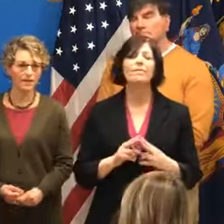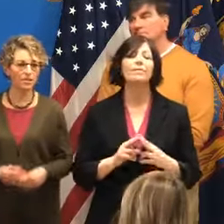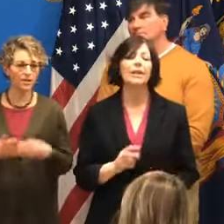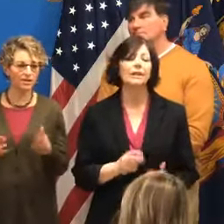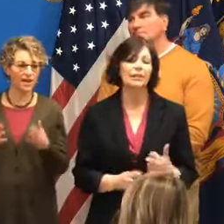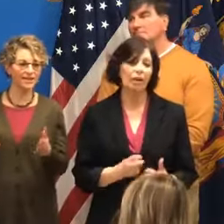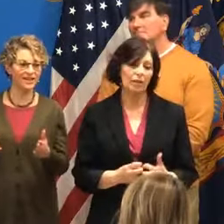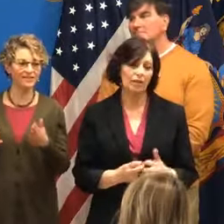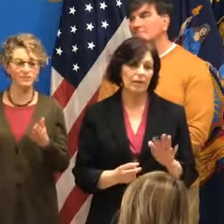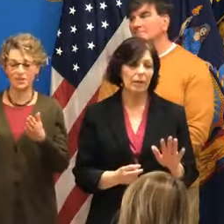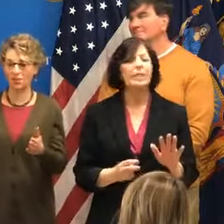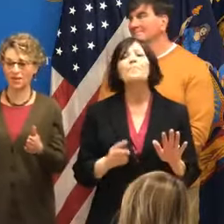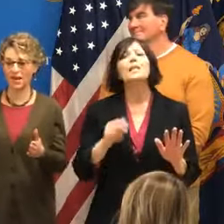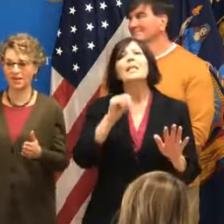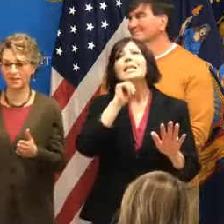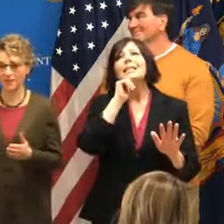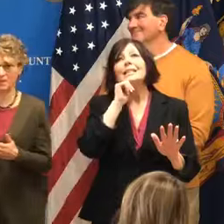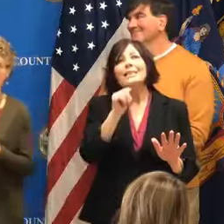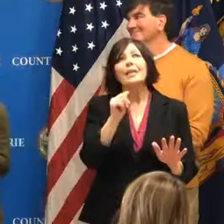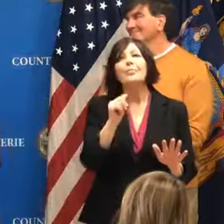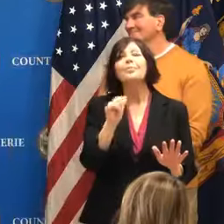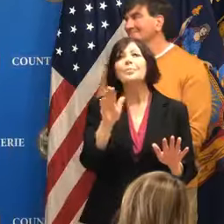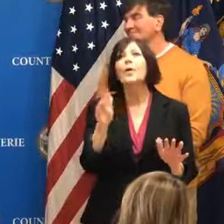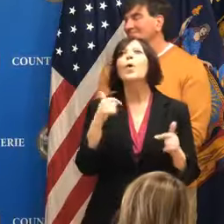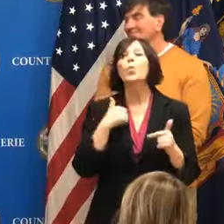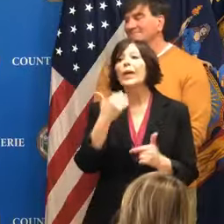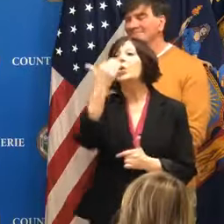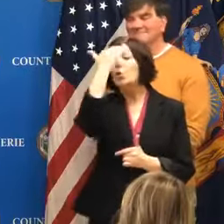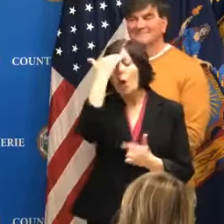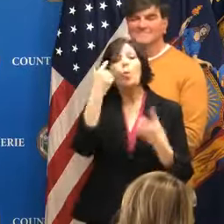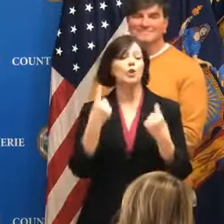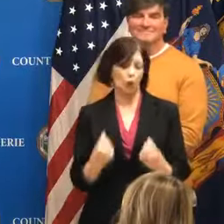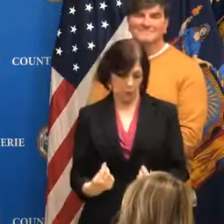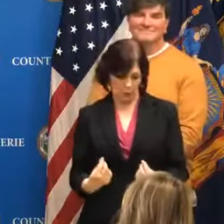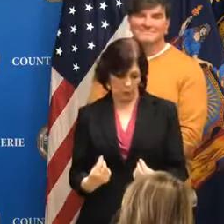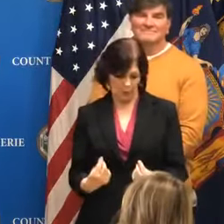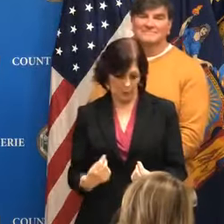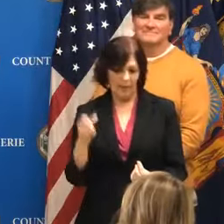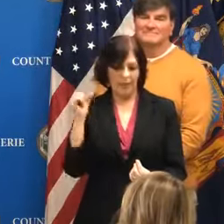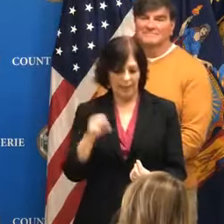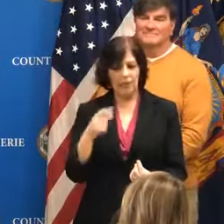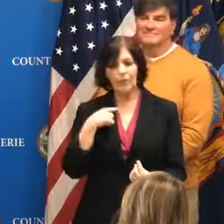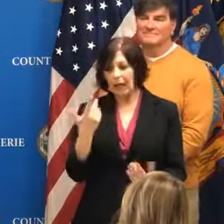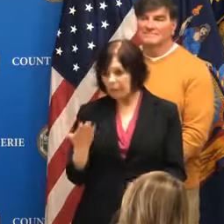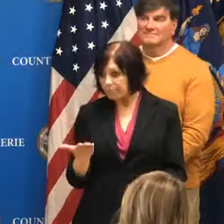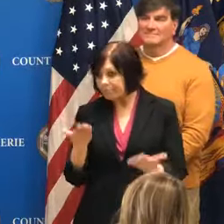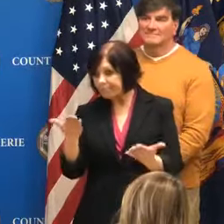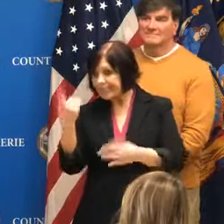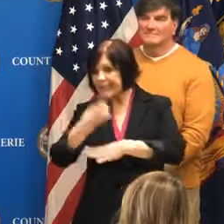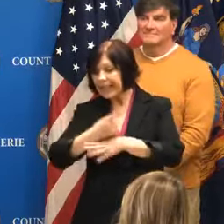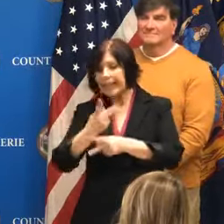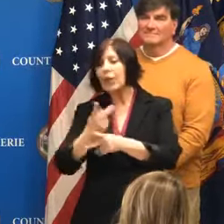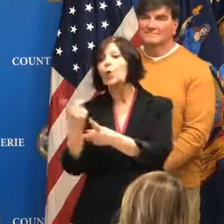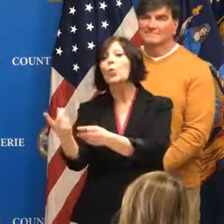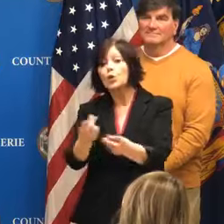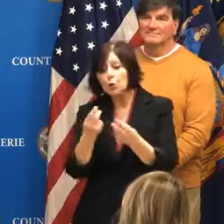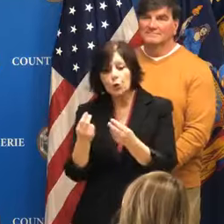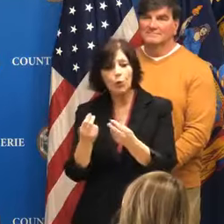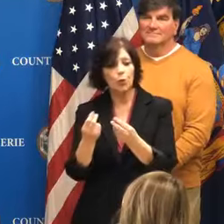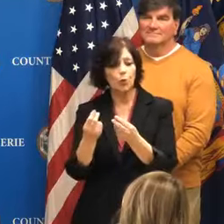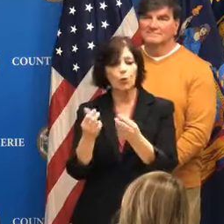And it's not that we don't have, we know what to do. I mean, we are advising our daycares of what to do in terms